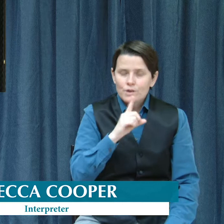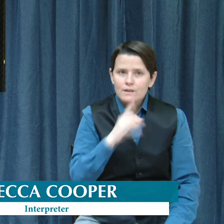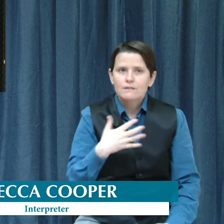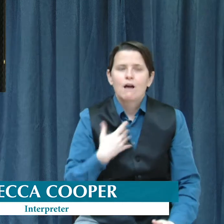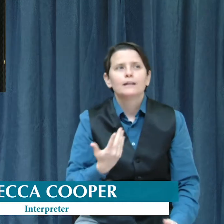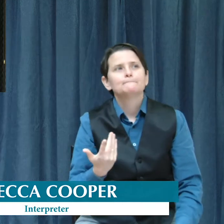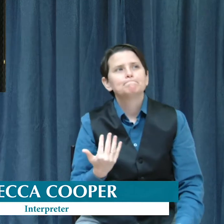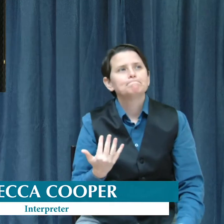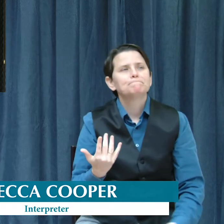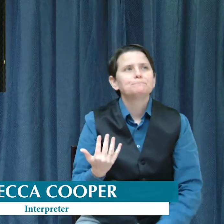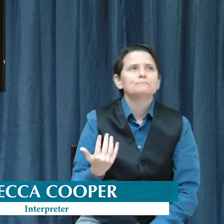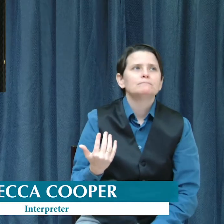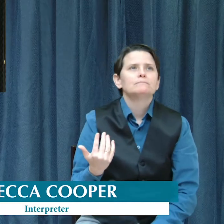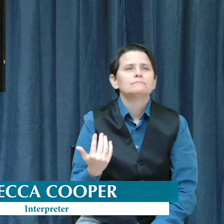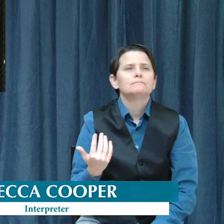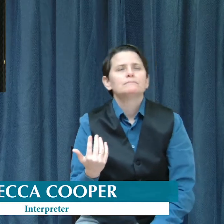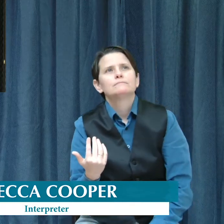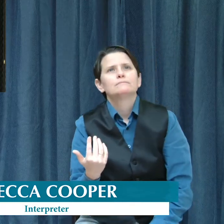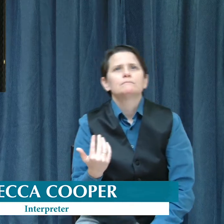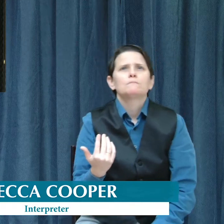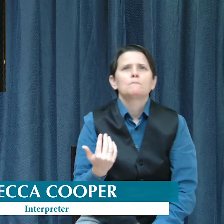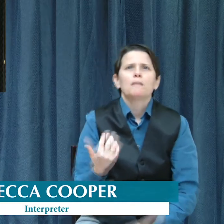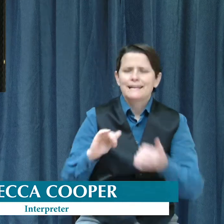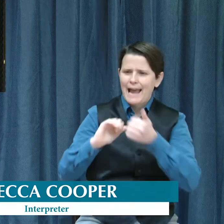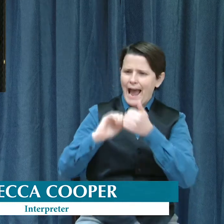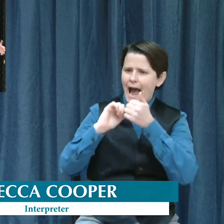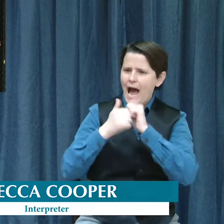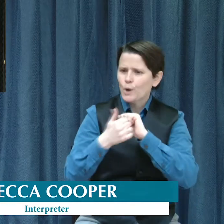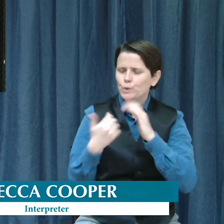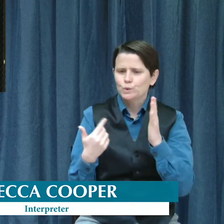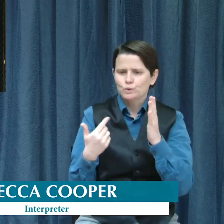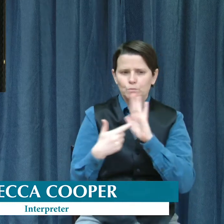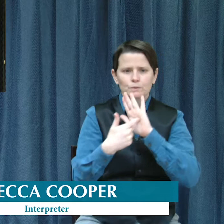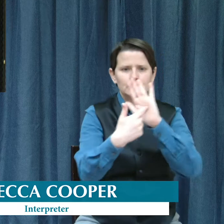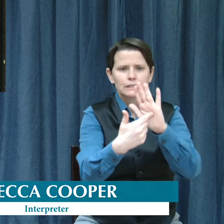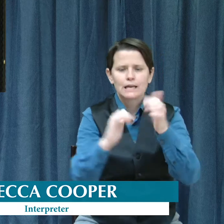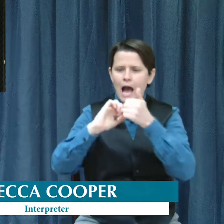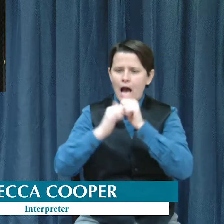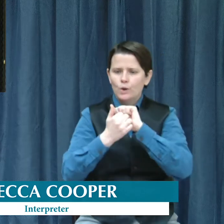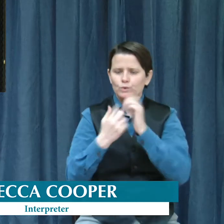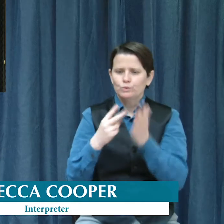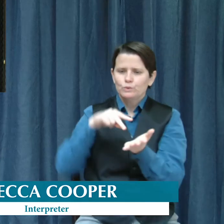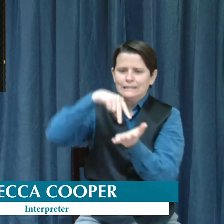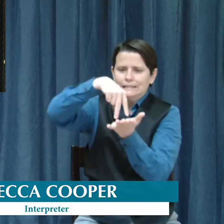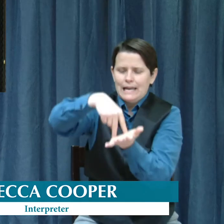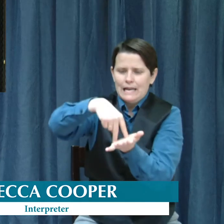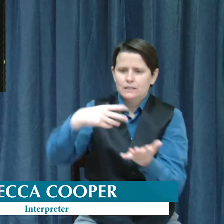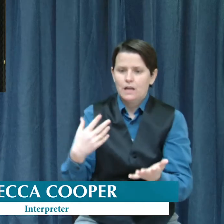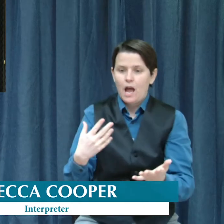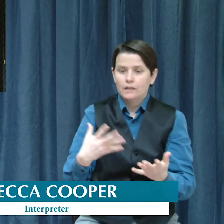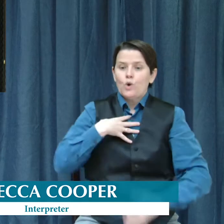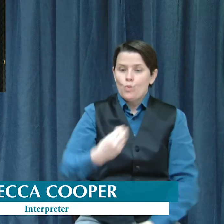with how to present, how to be, how to stand as a white